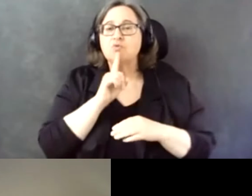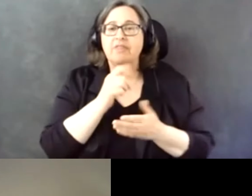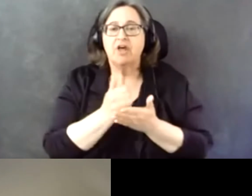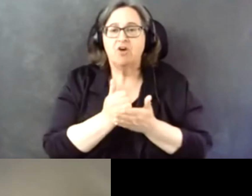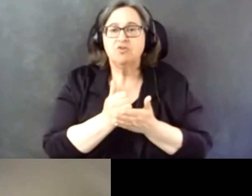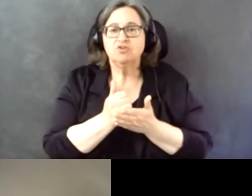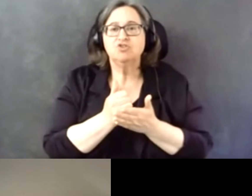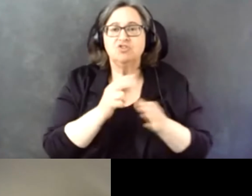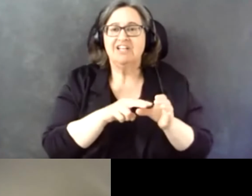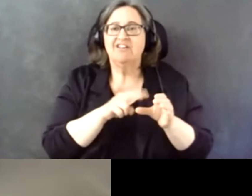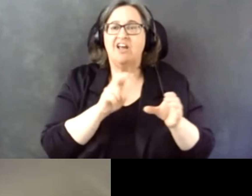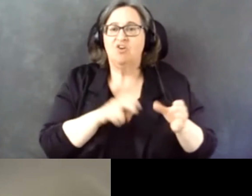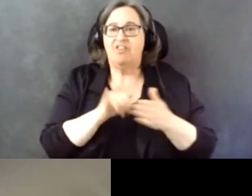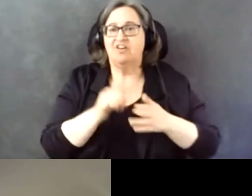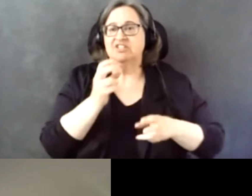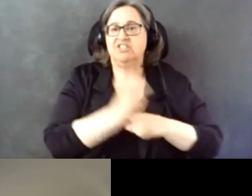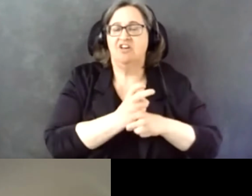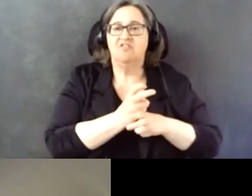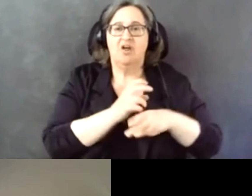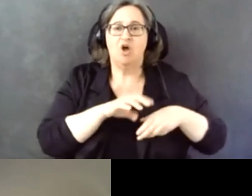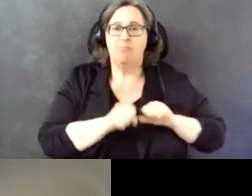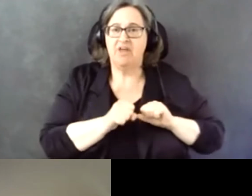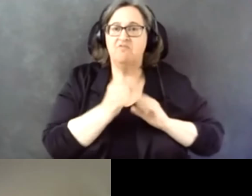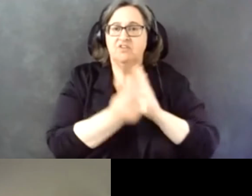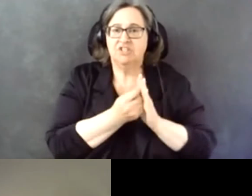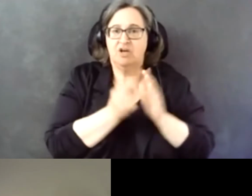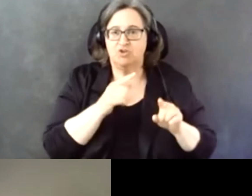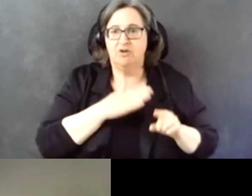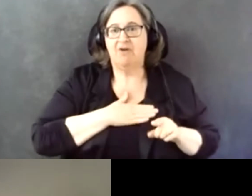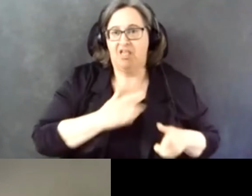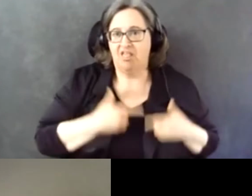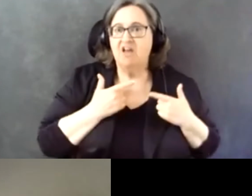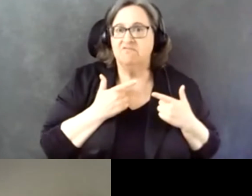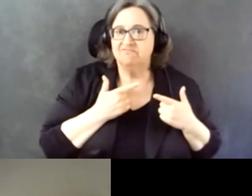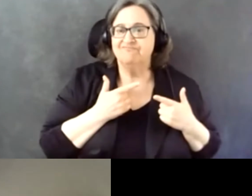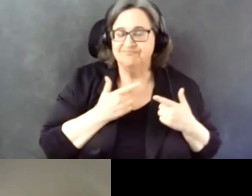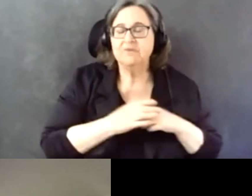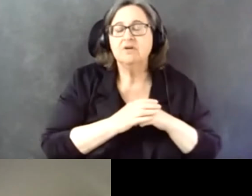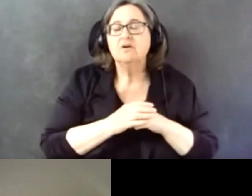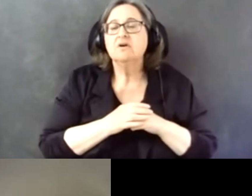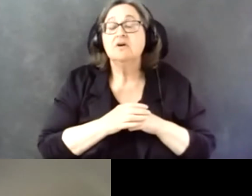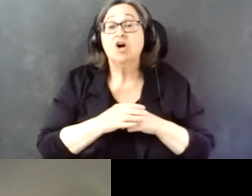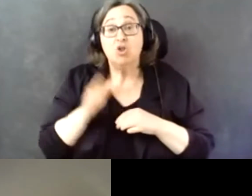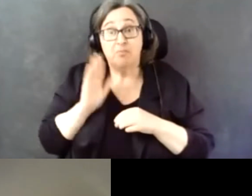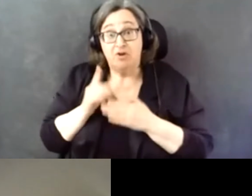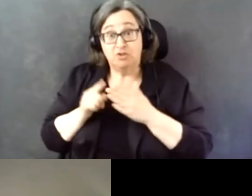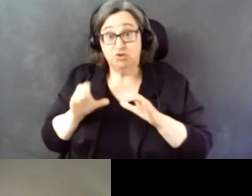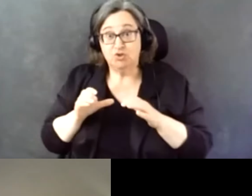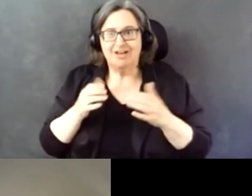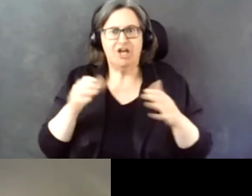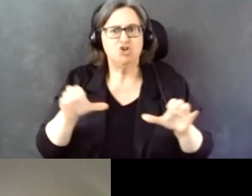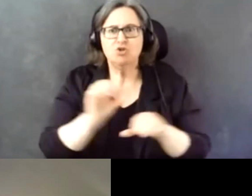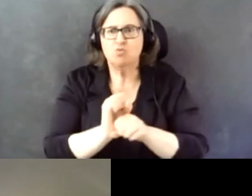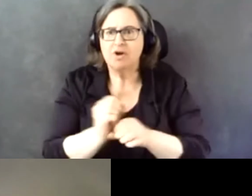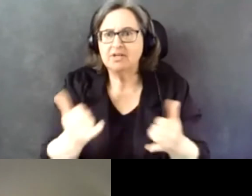cycle out of that very difficult and painful period in my life and so what you have done then or you are doing now